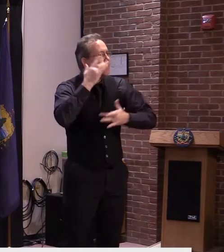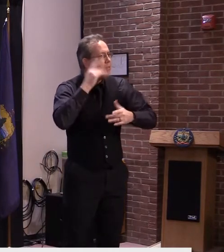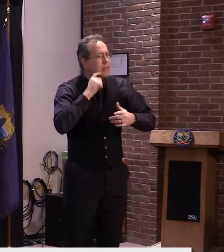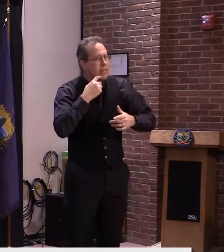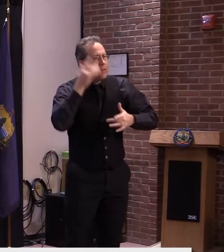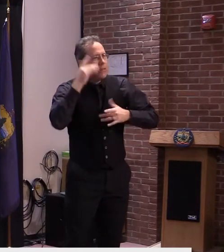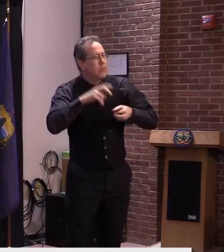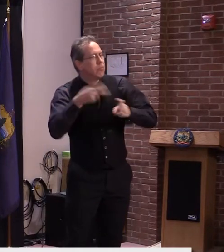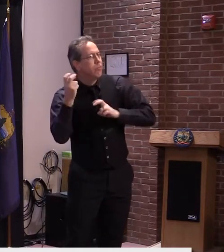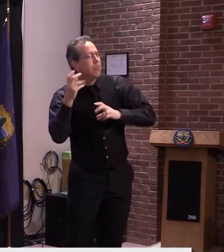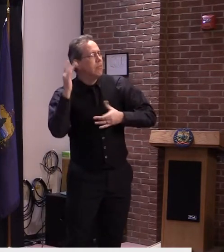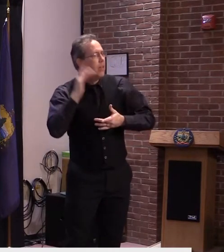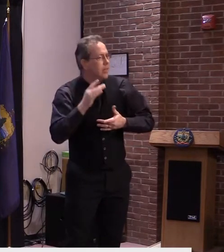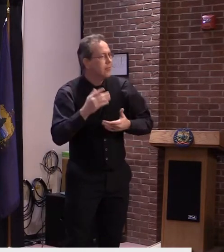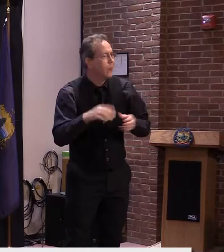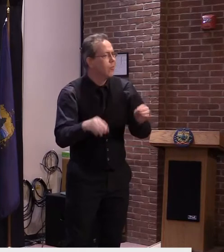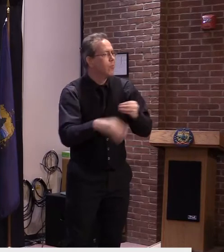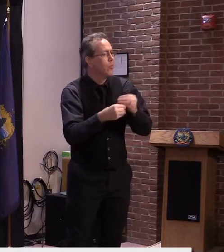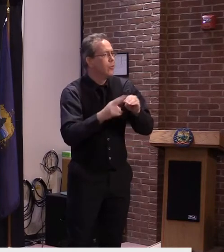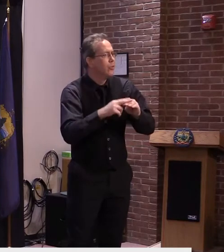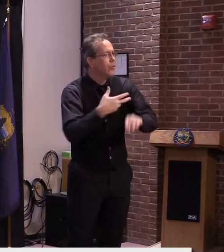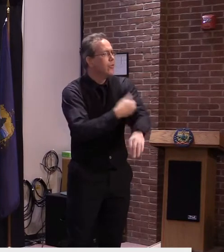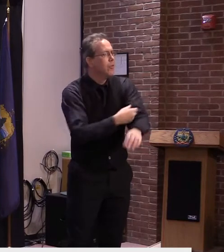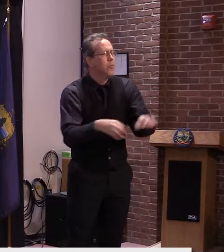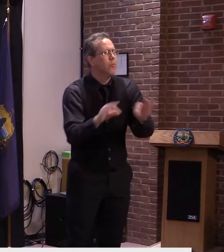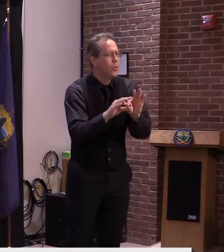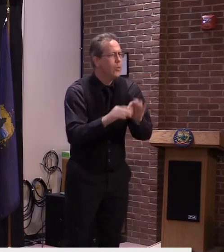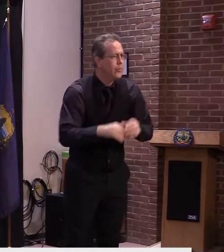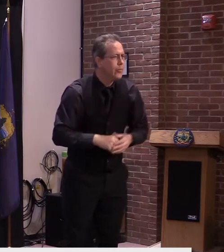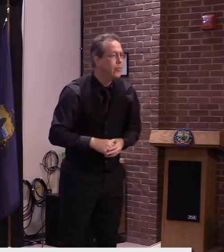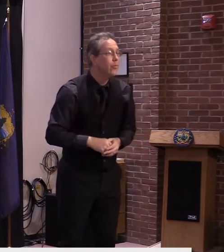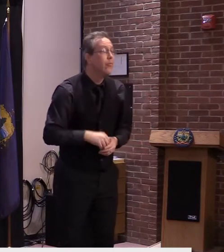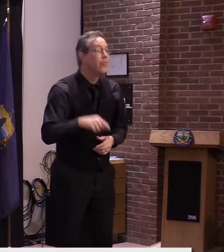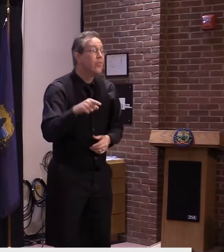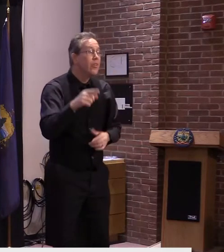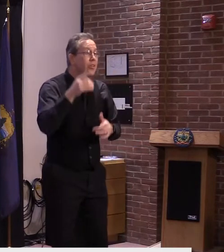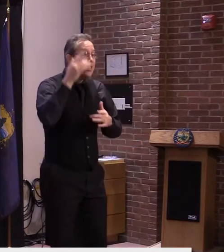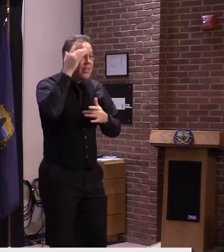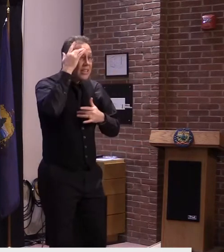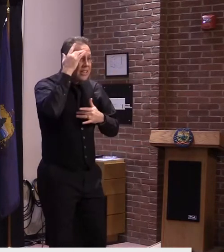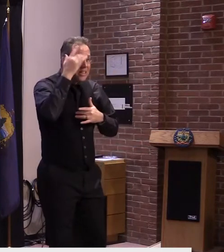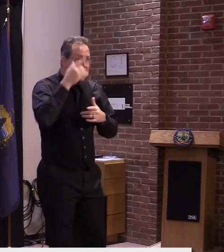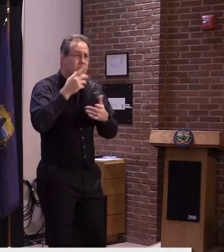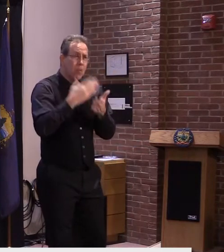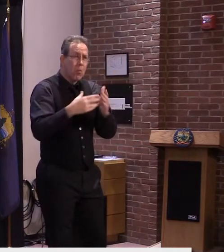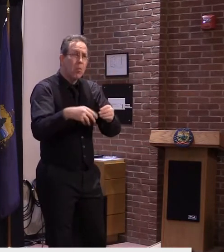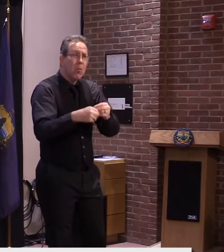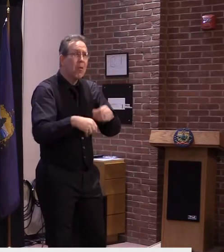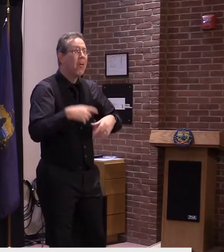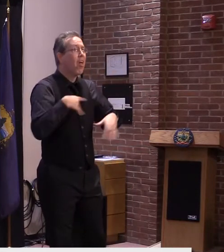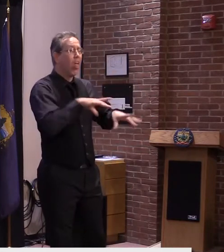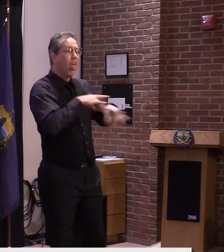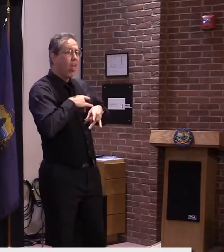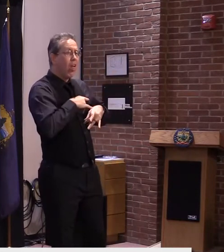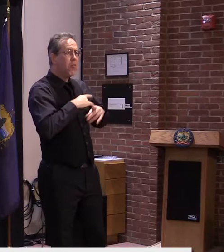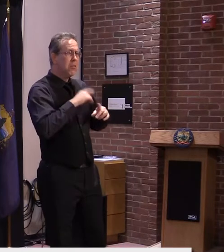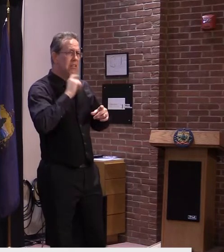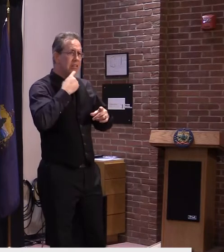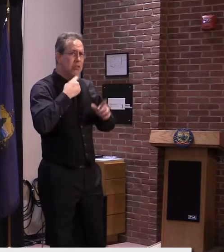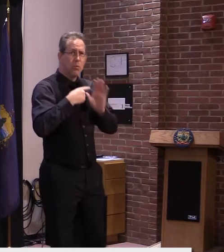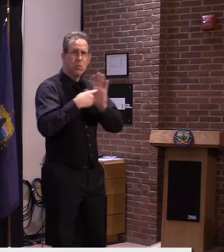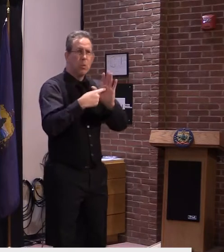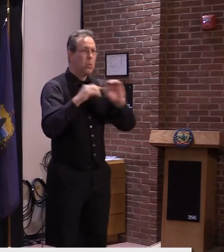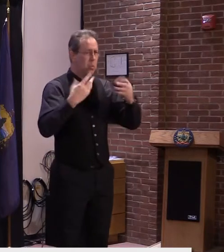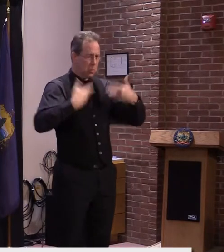symptomatic infection, even if you do get the infection, 67% of those who were boosted did